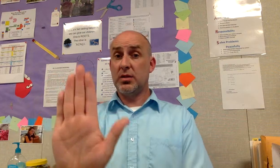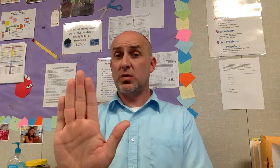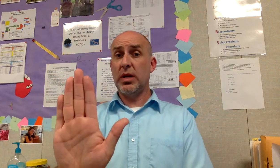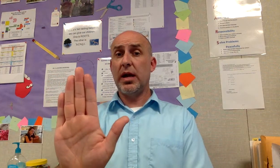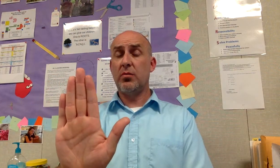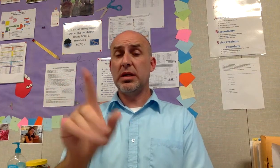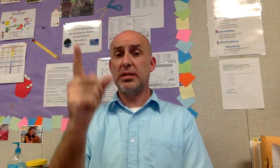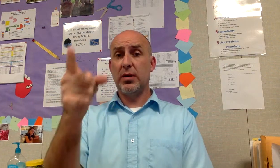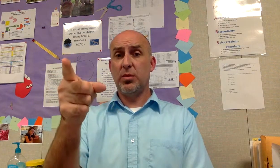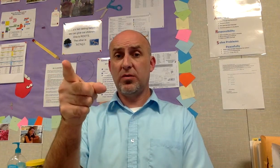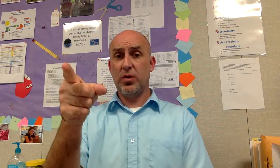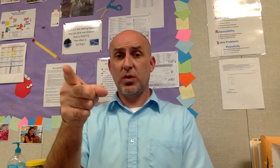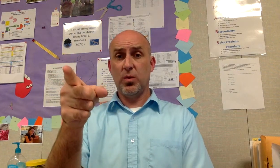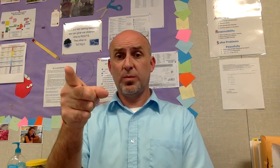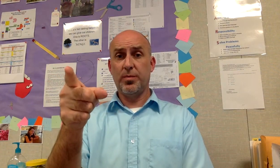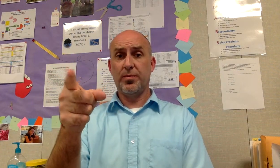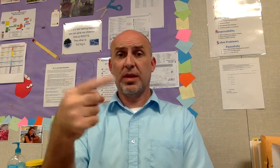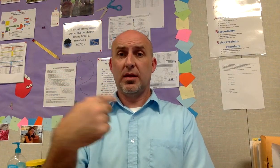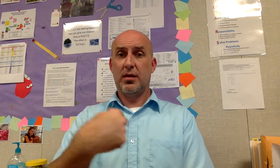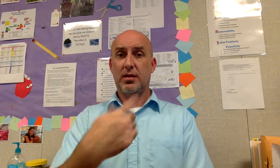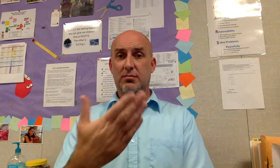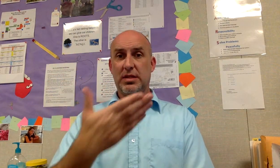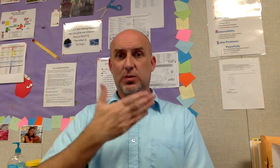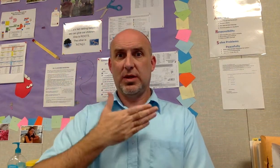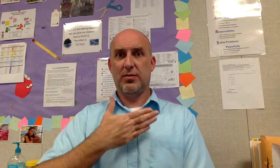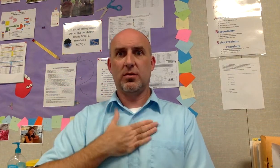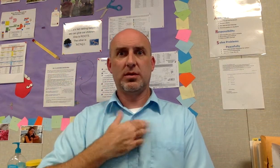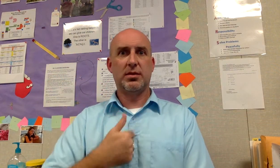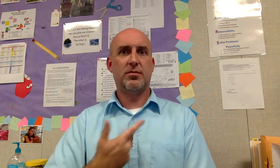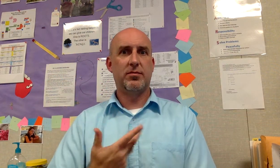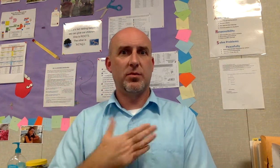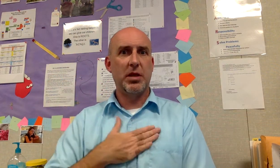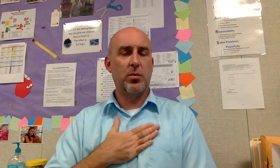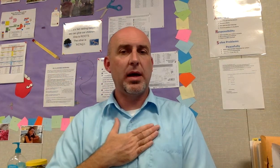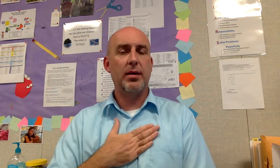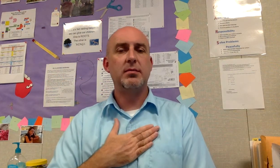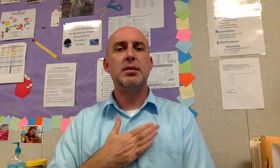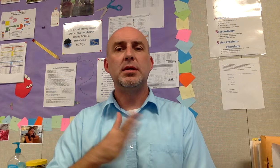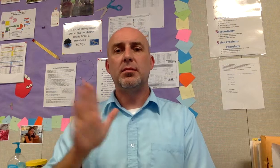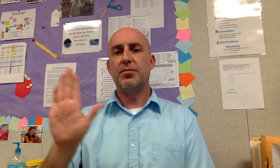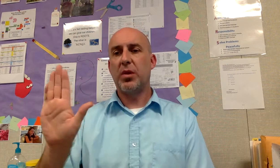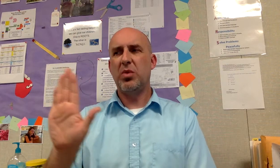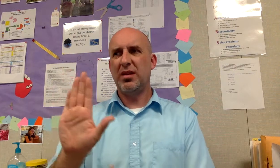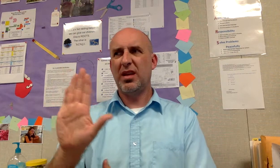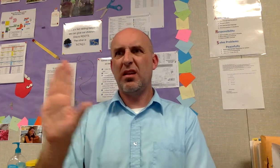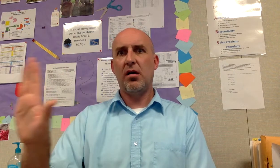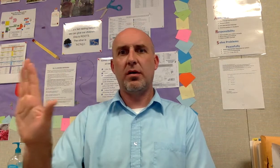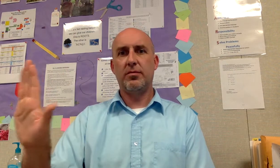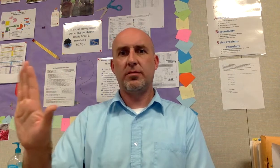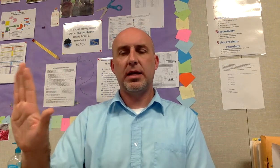straight out, because that would be for you. Not this way, of course, it's for me or mine, but kind of off at an